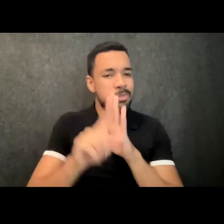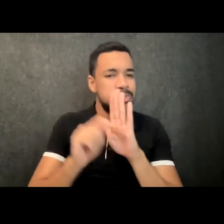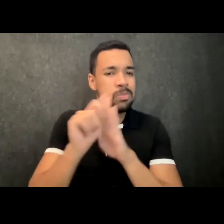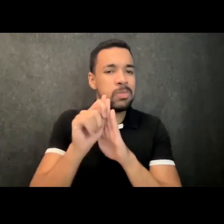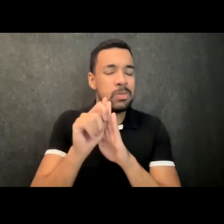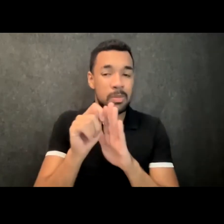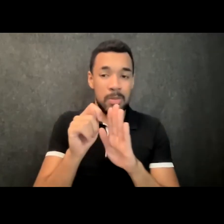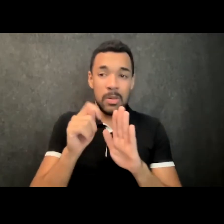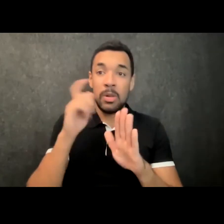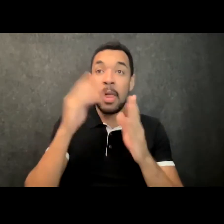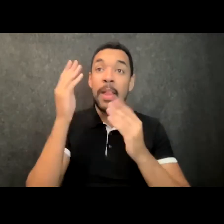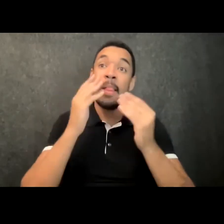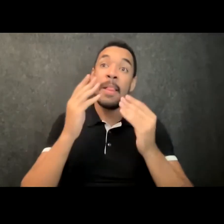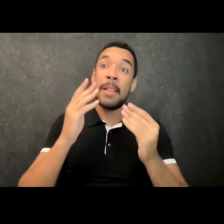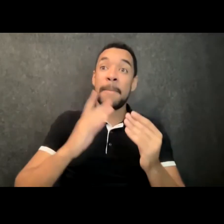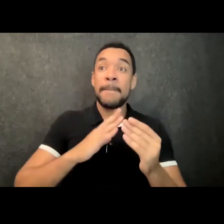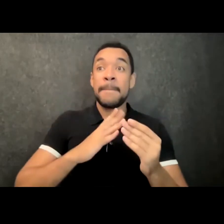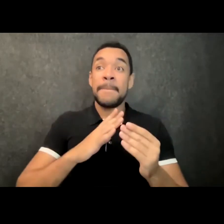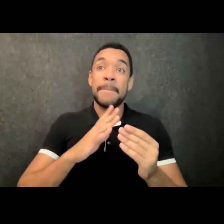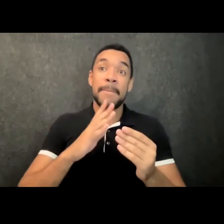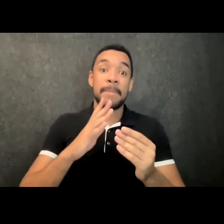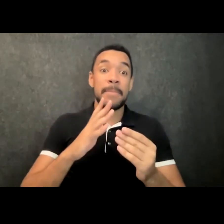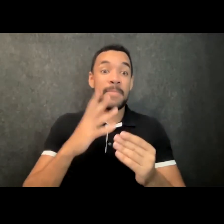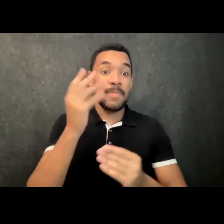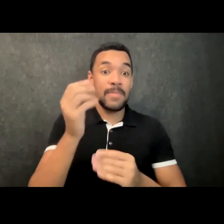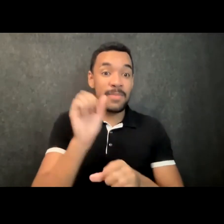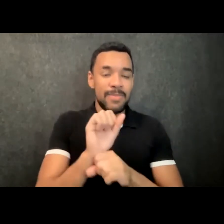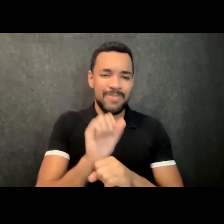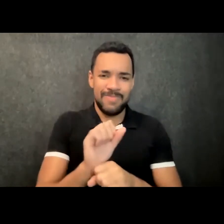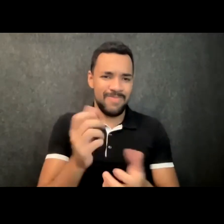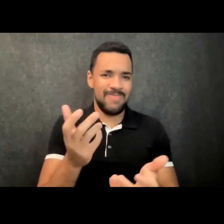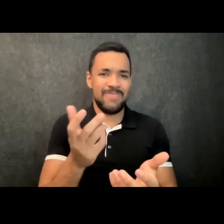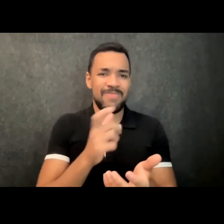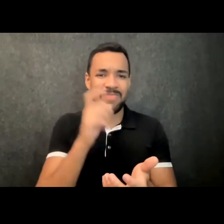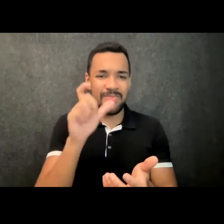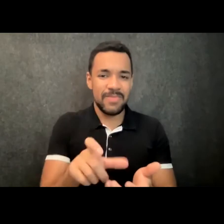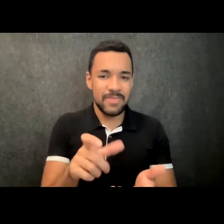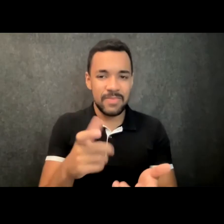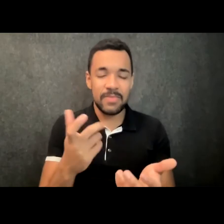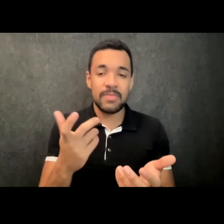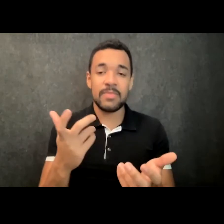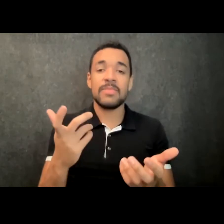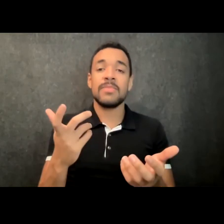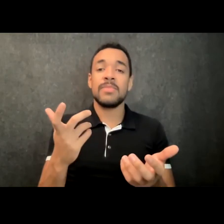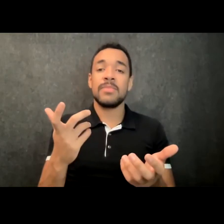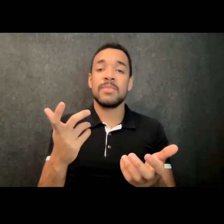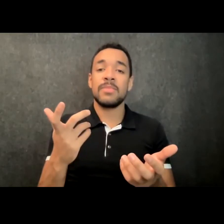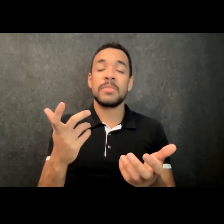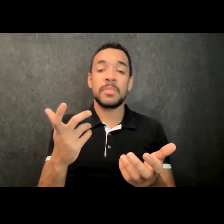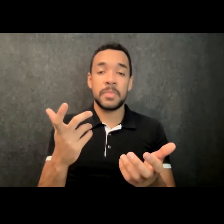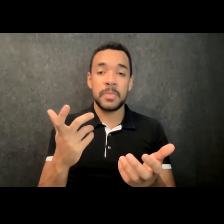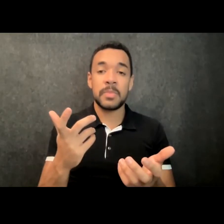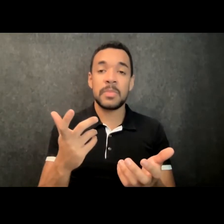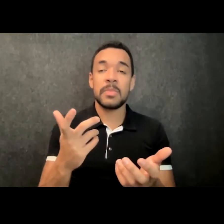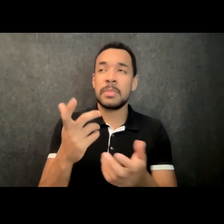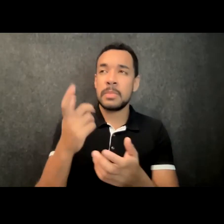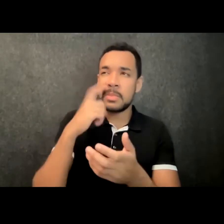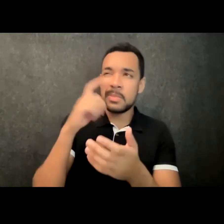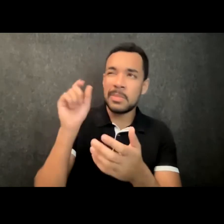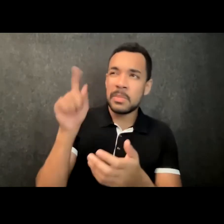Long fringe that sways when you move, drizzle sparkling as it catches light from the salon's window